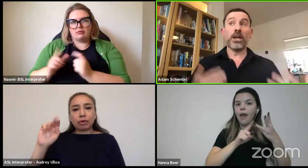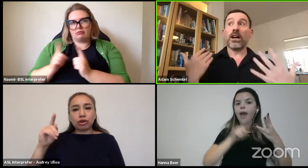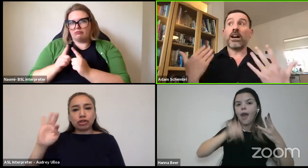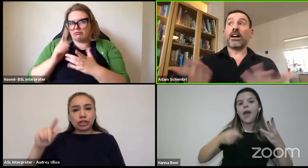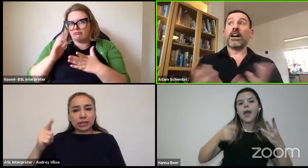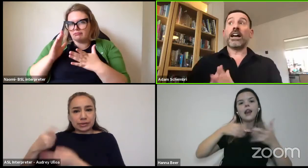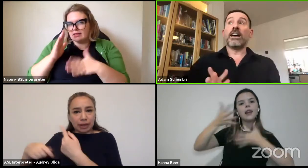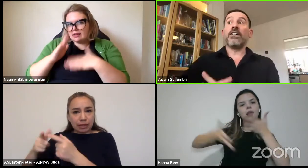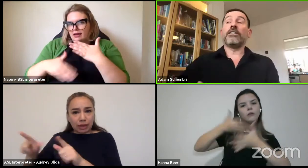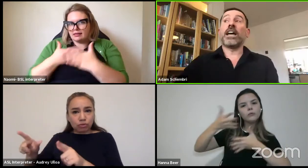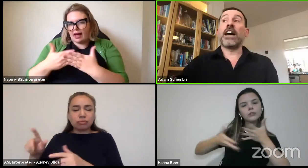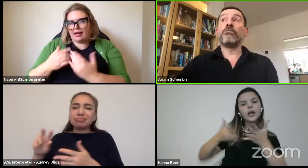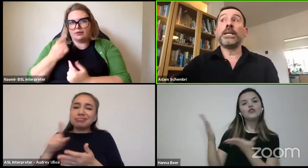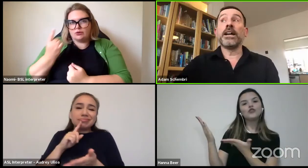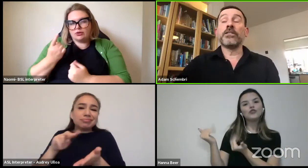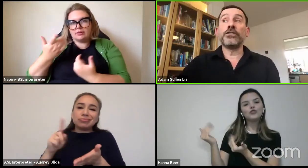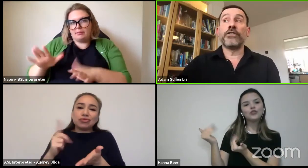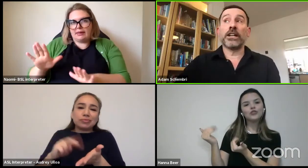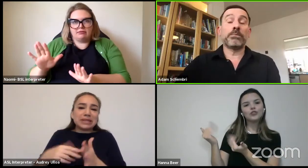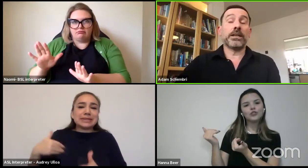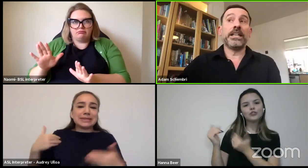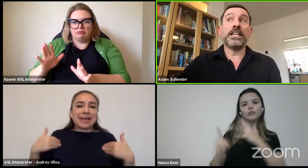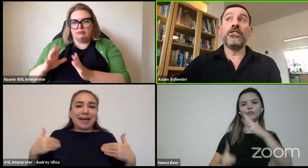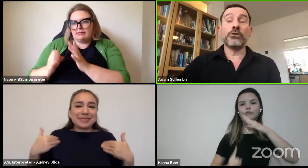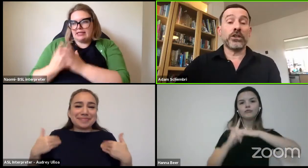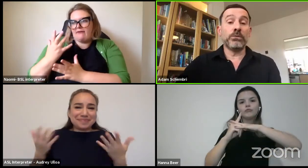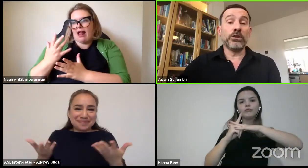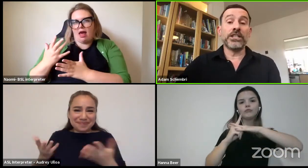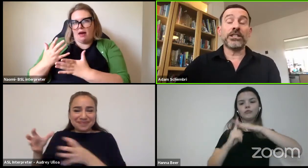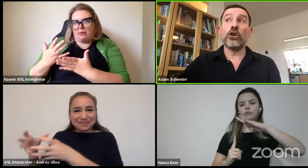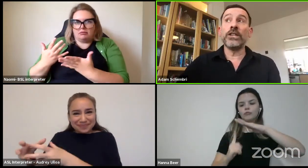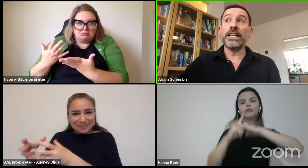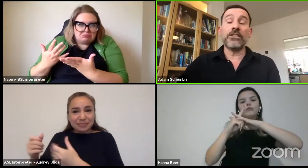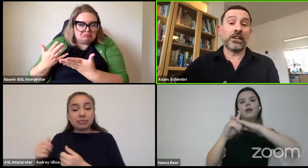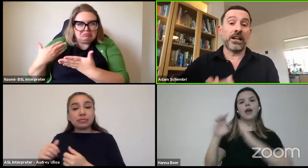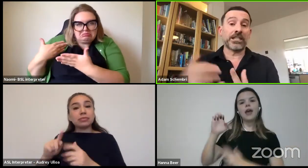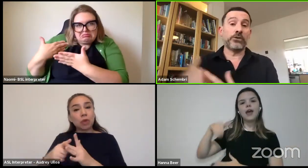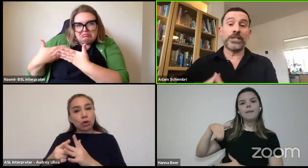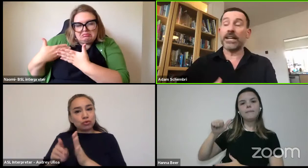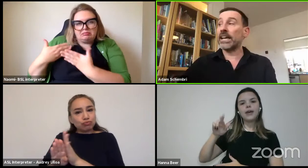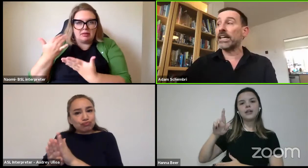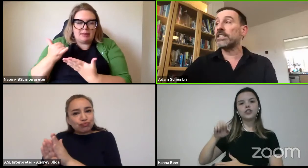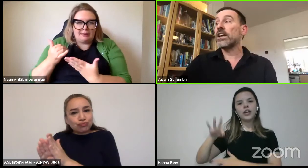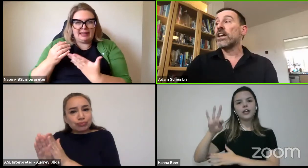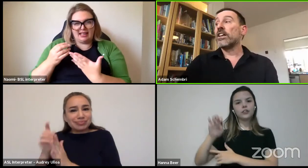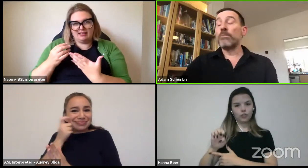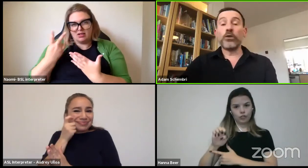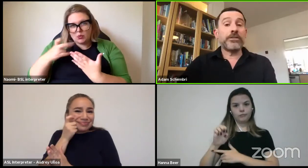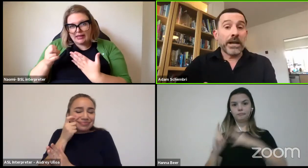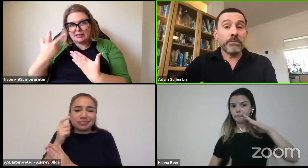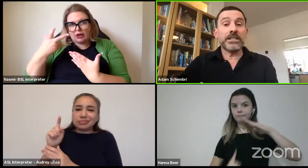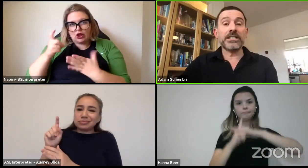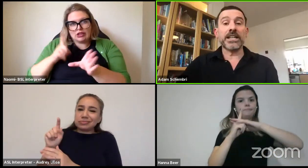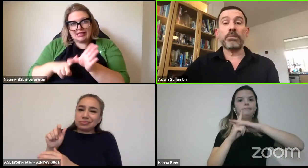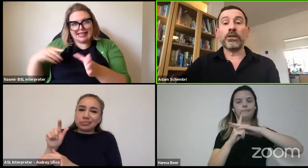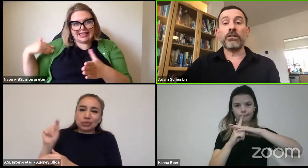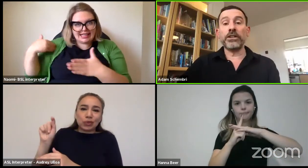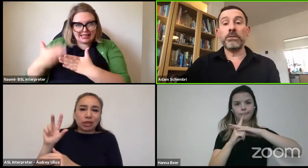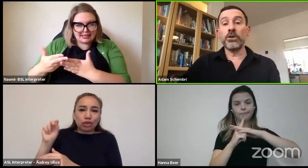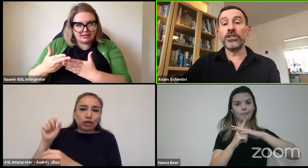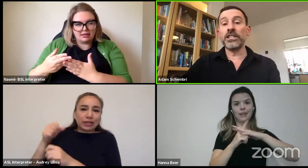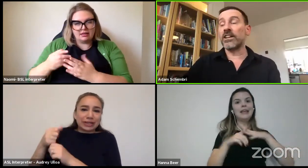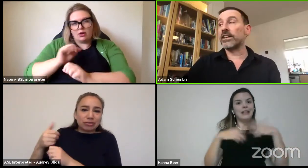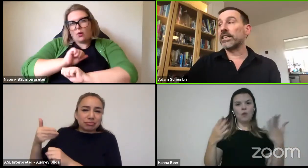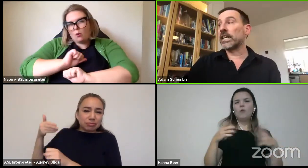or have begun to develop in those communities only in the last few decades. The most famous example of